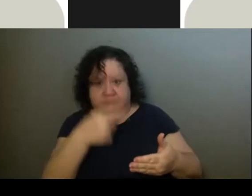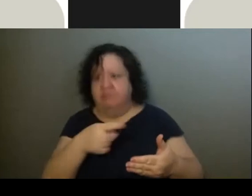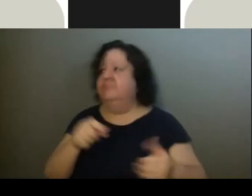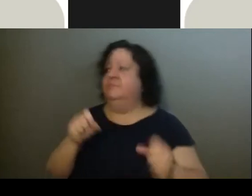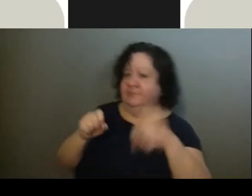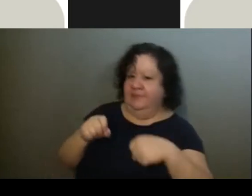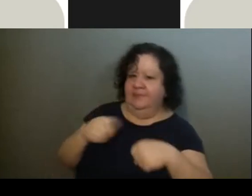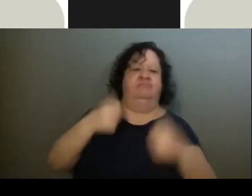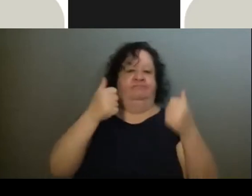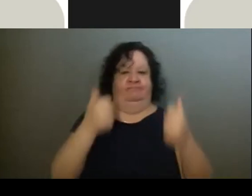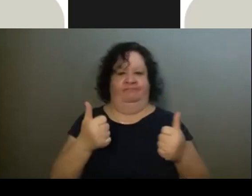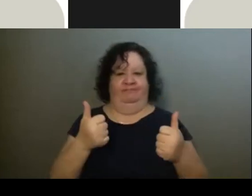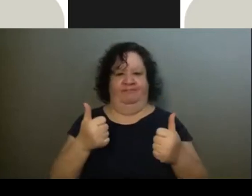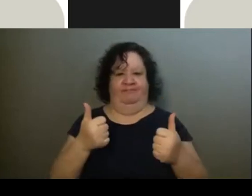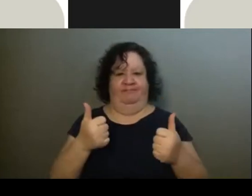to happen